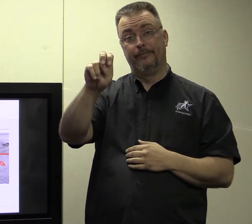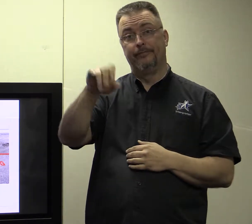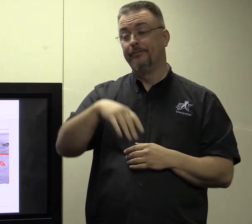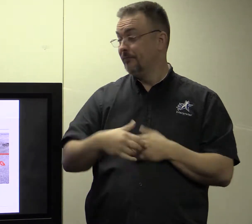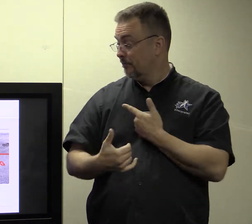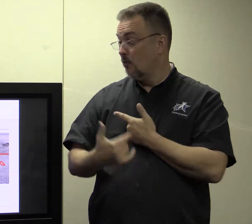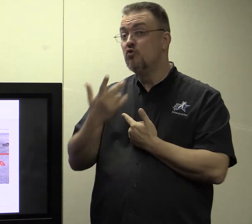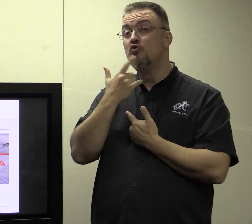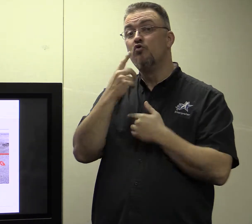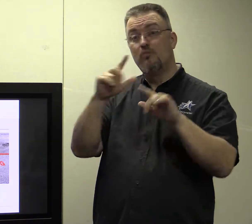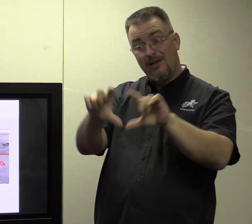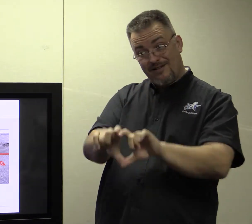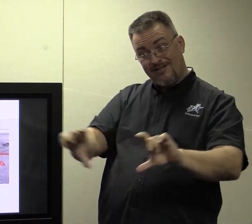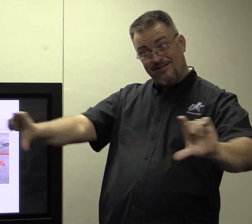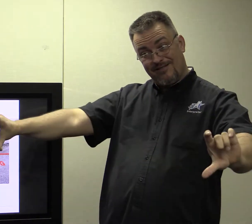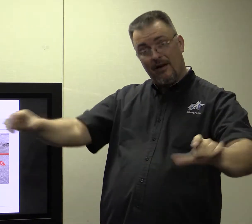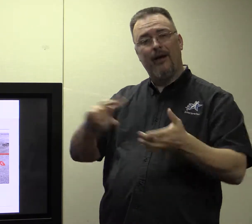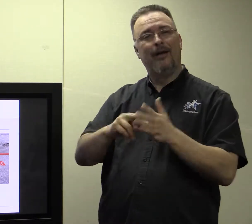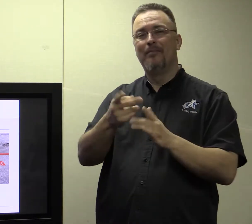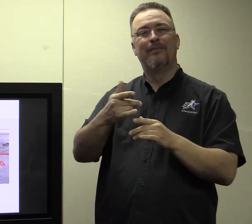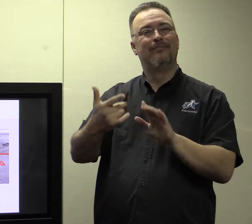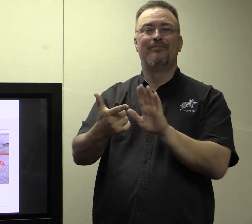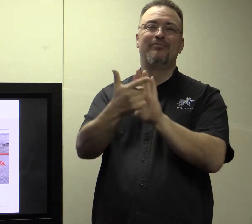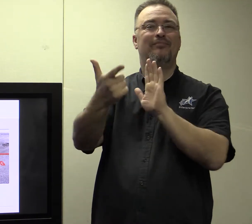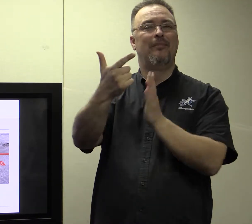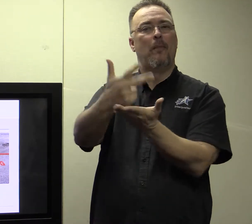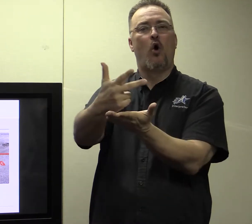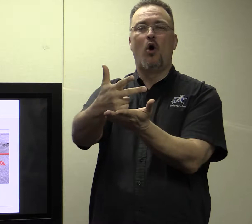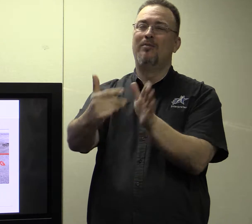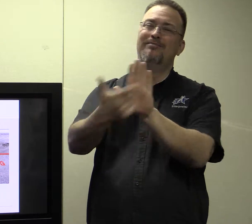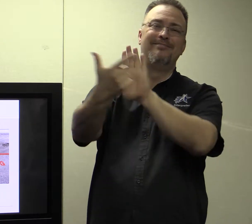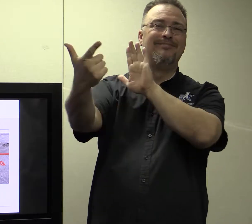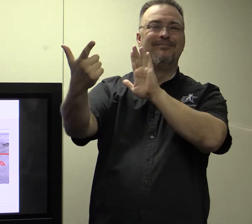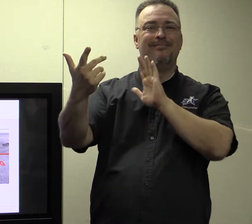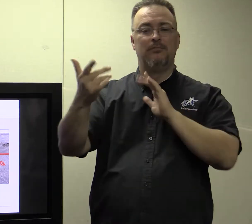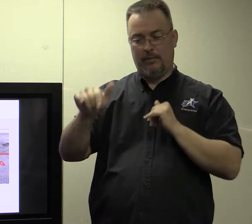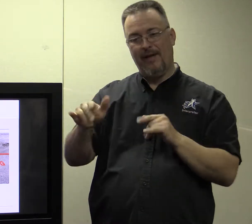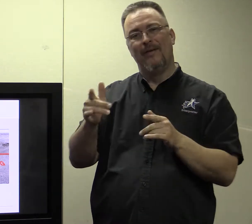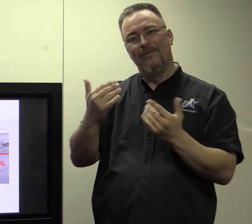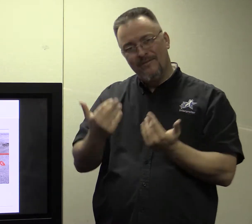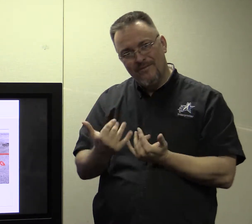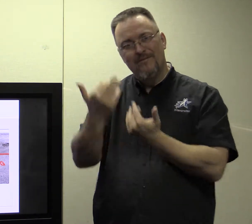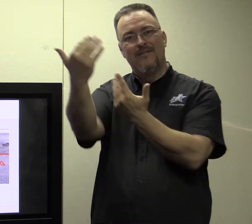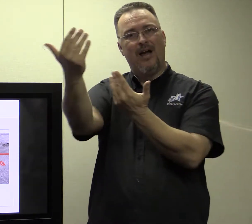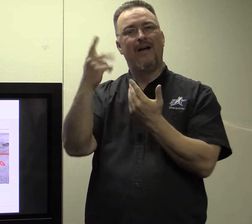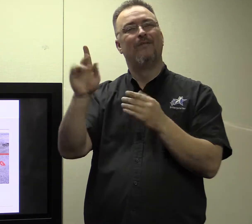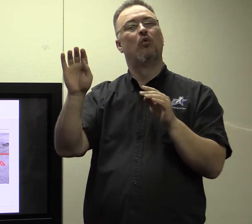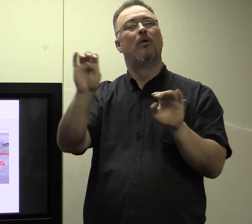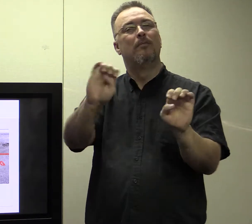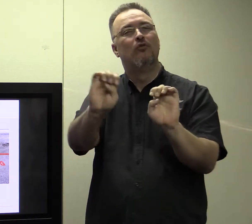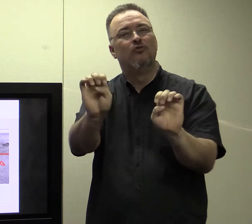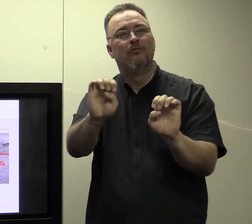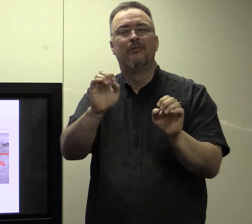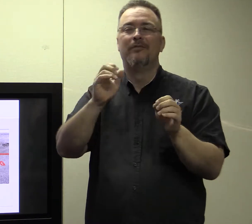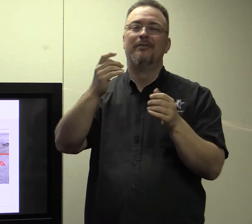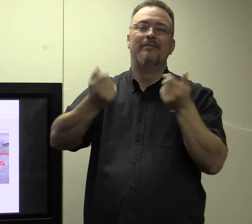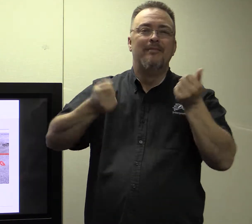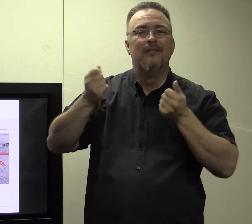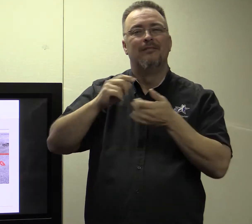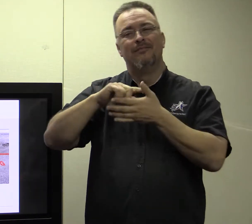Red means you're not allowed to park in the fire lane. That is a fire lane. That is for emergency vehicles in case there is